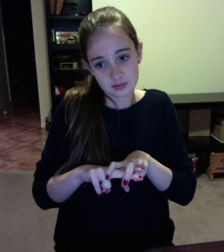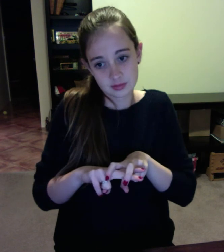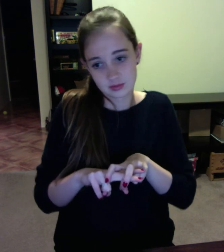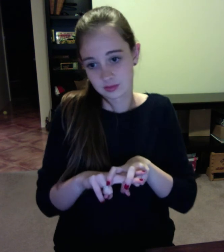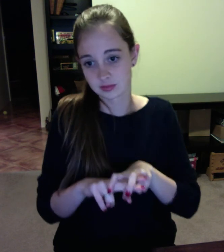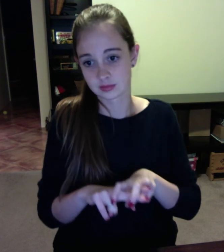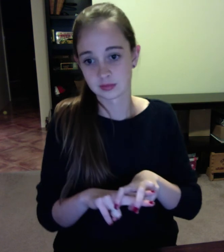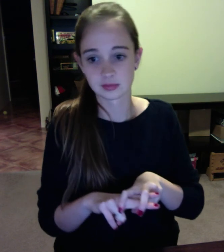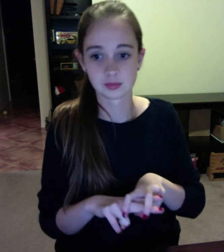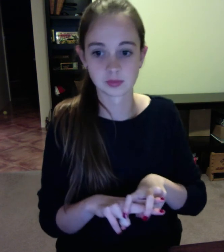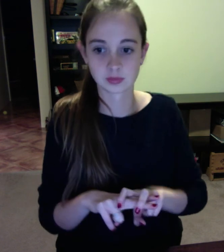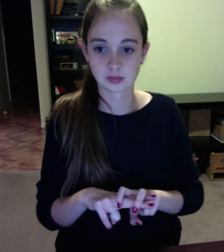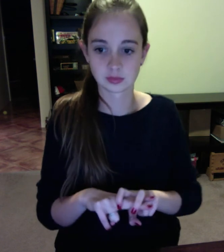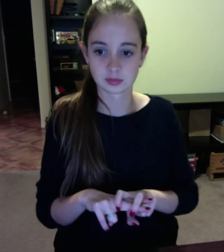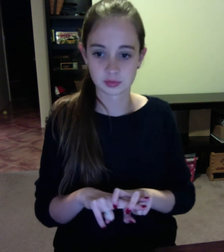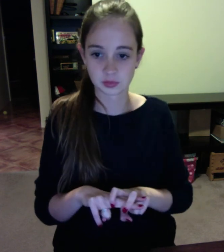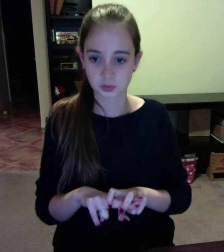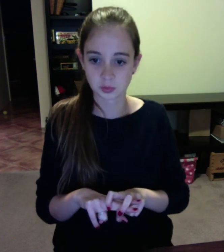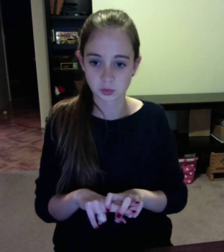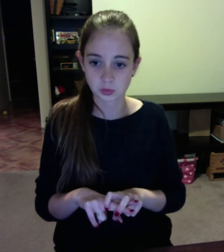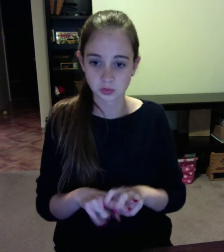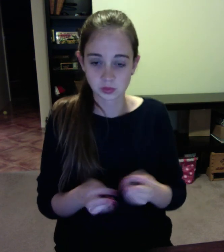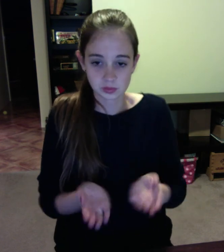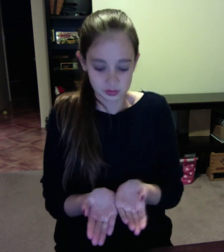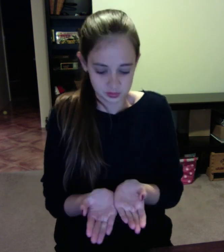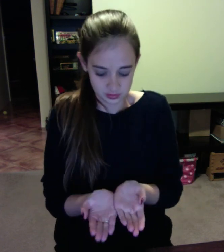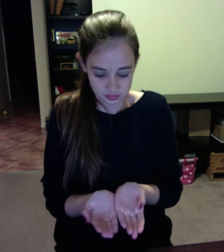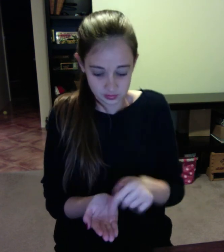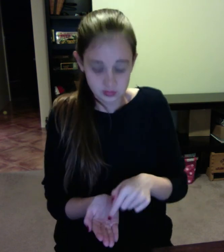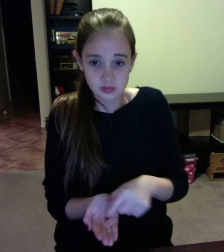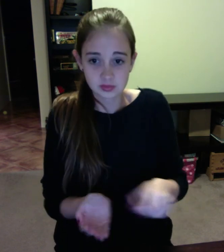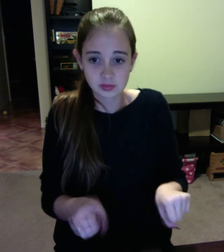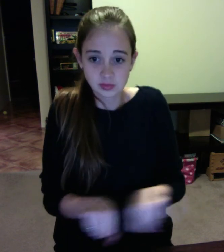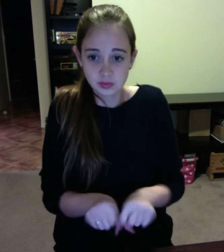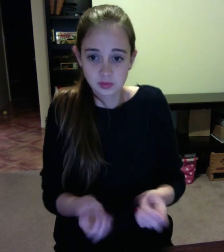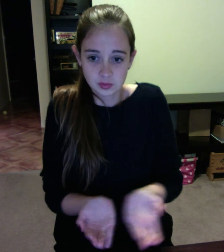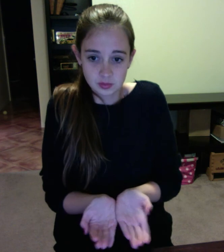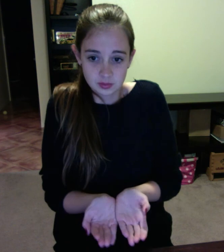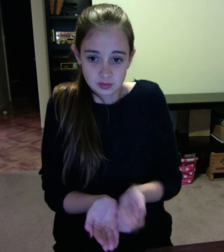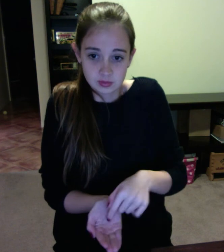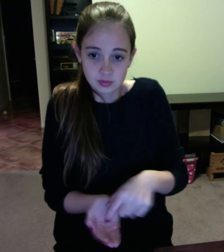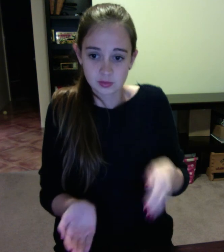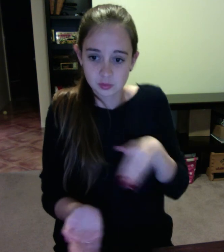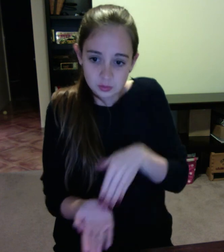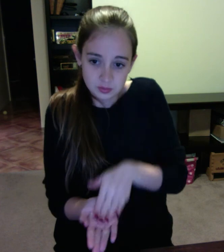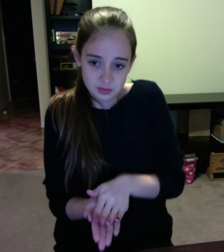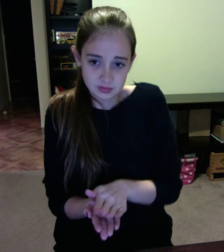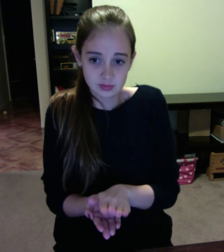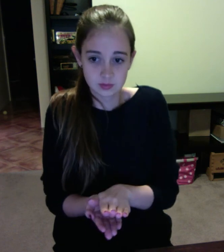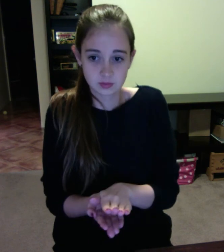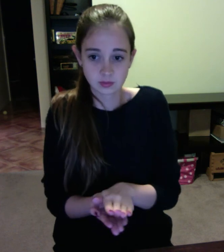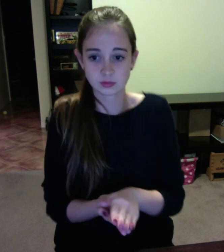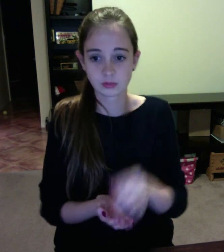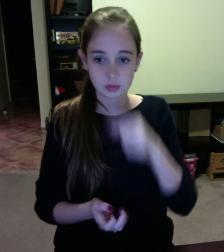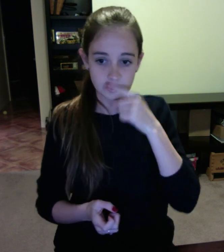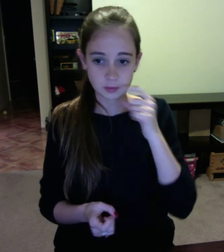her. Cinderella sat down and put the slipper onto her foot. It glided on perfectly. The Ugly Sisters gasped